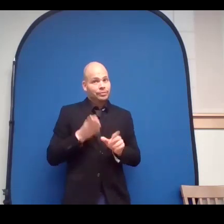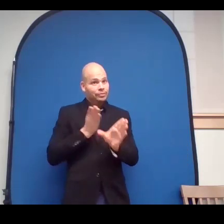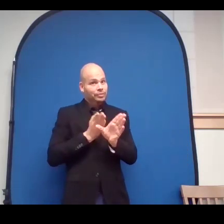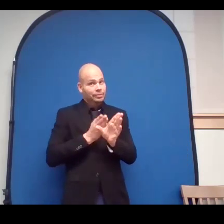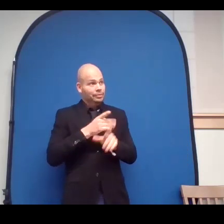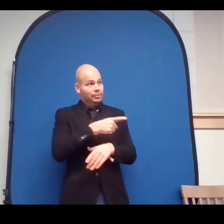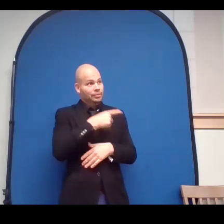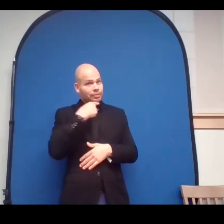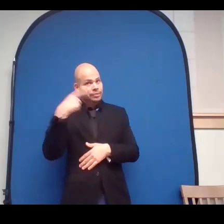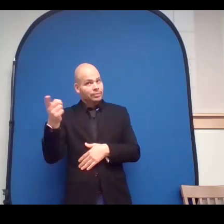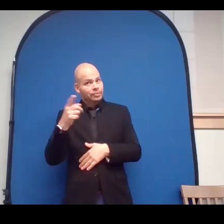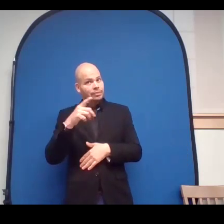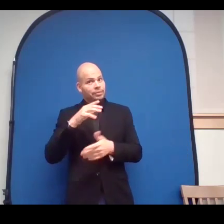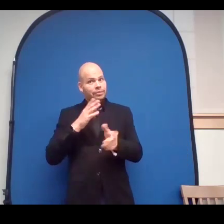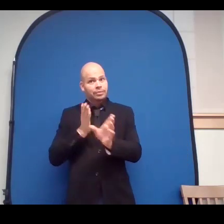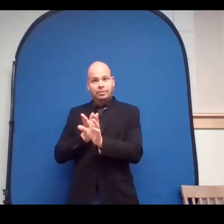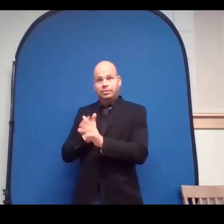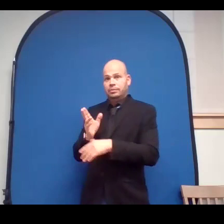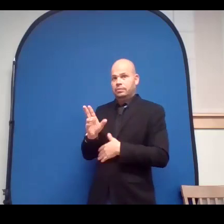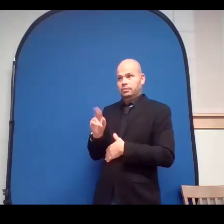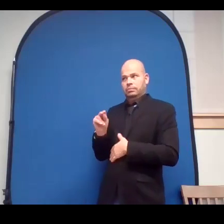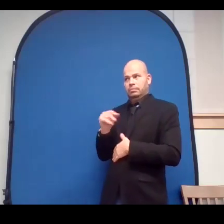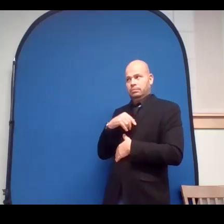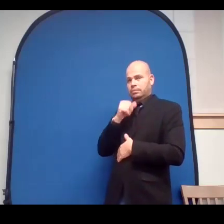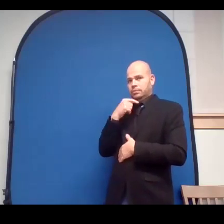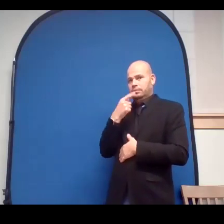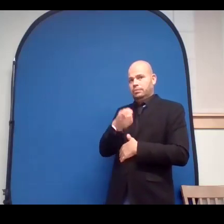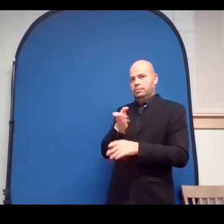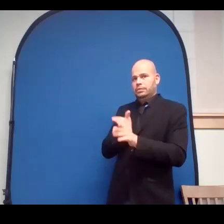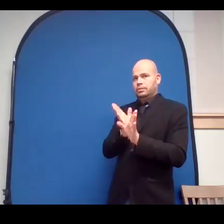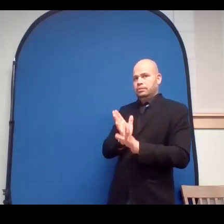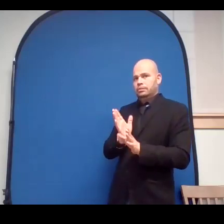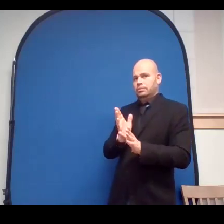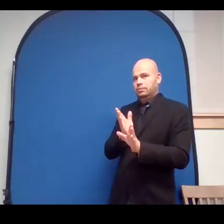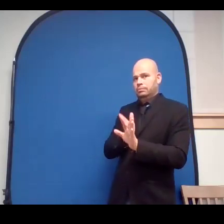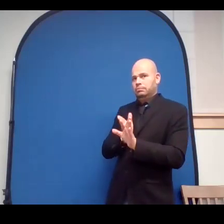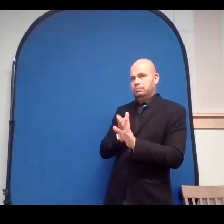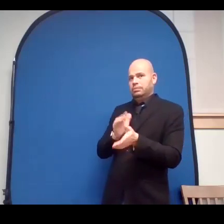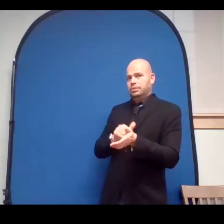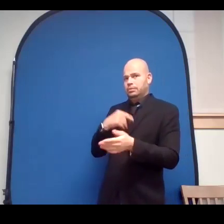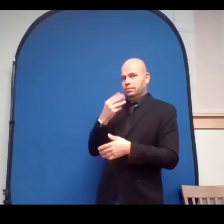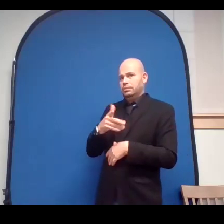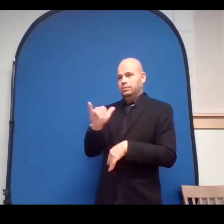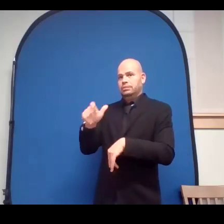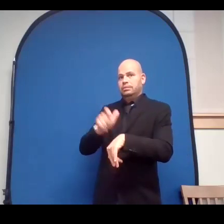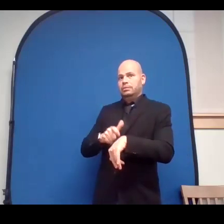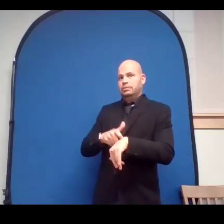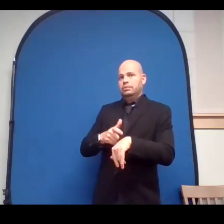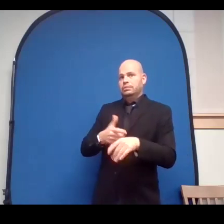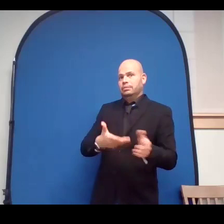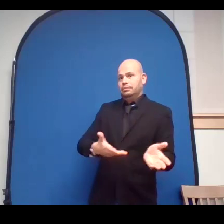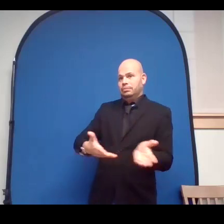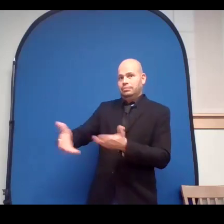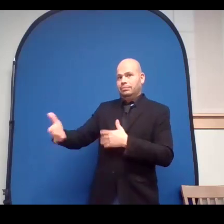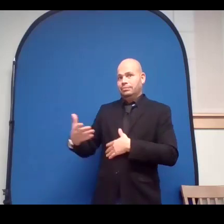I did not relay that to Captain Dickinson. Because at that point, he had been moved on to Four Winds Hospital, and I do know they